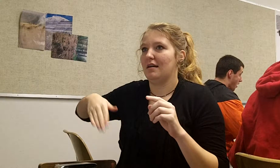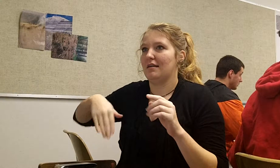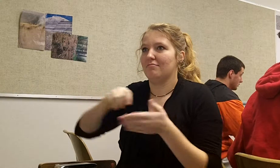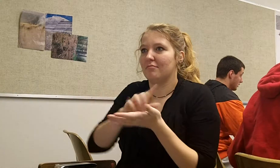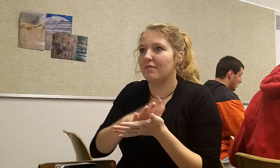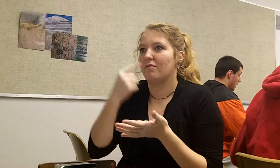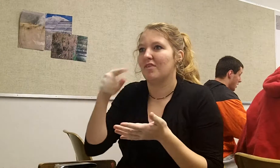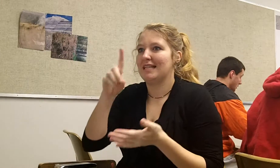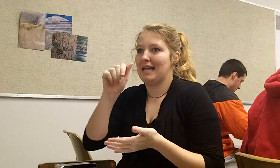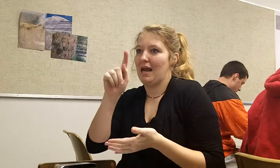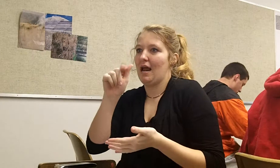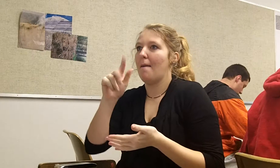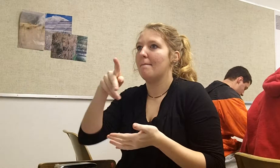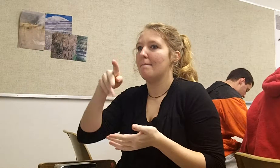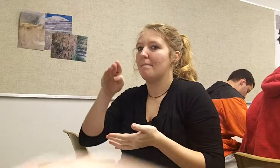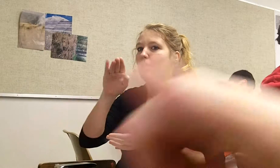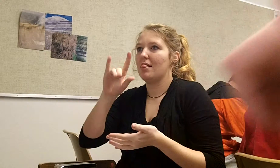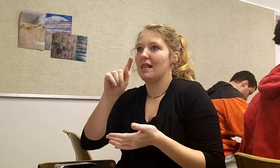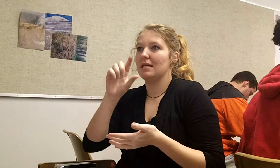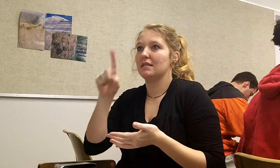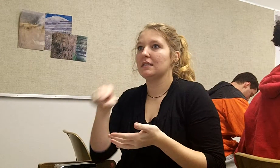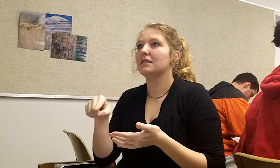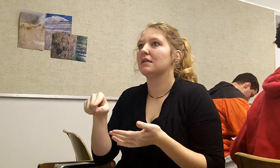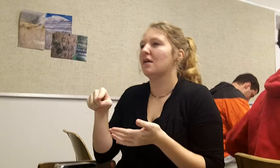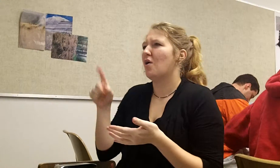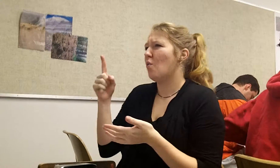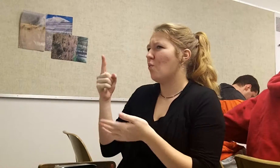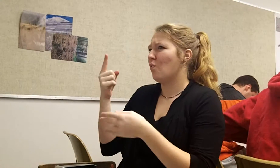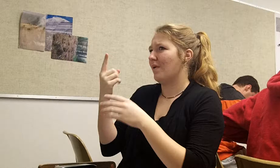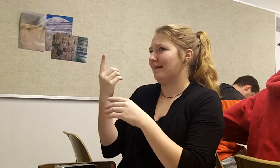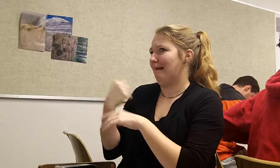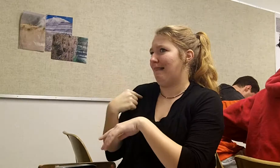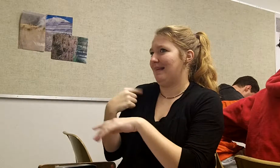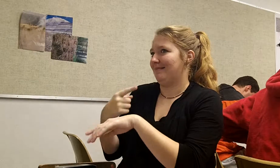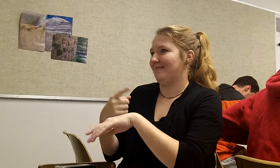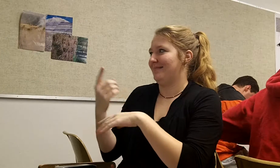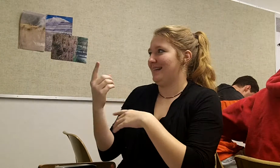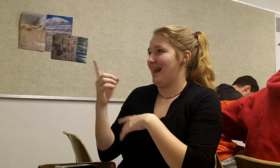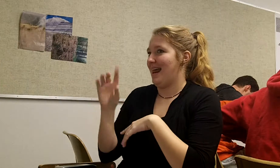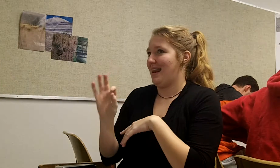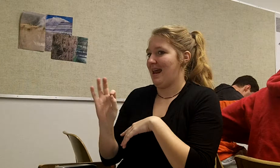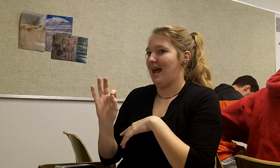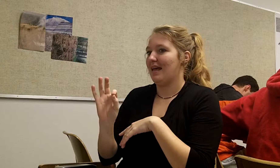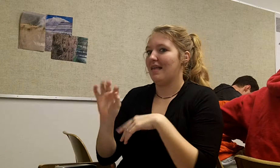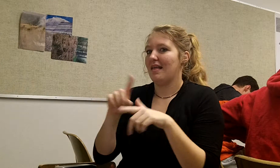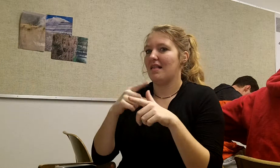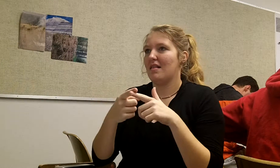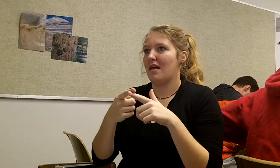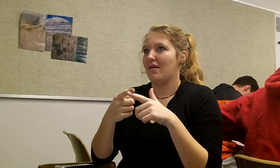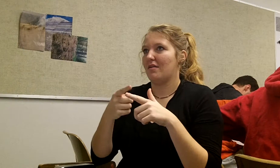There are lots of you signing up for the 9th, and there is one brave soul on the 16th. You can sign up for one of those 2 days in February. And remember,